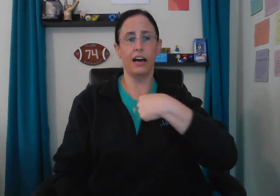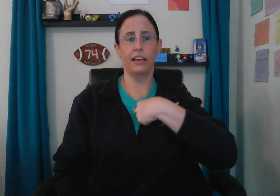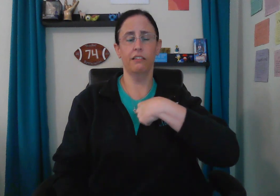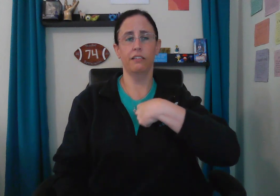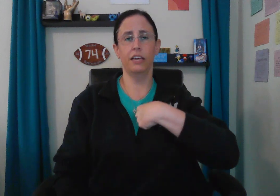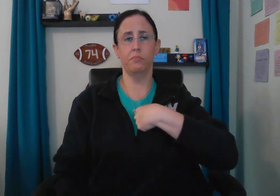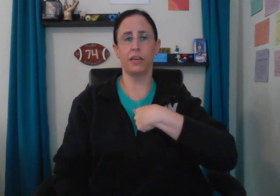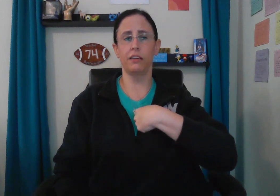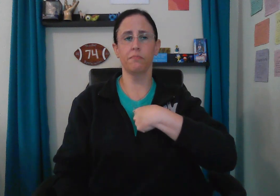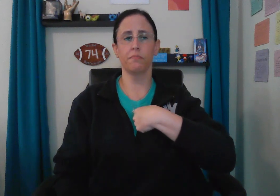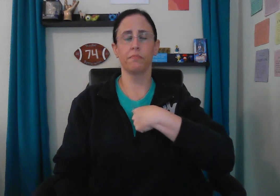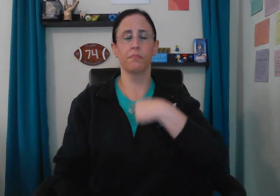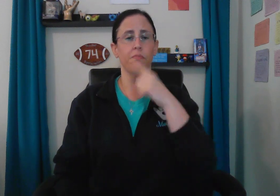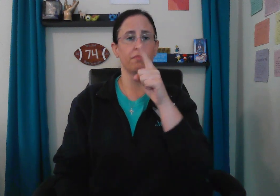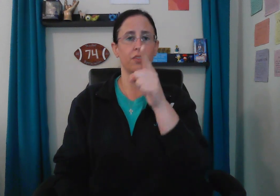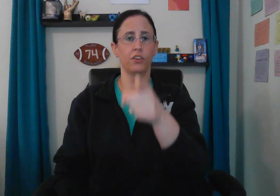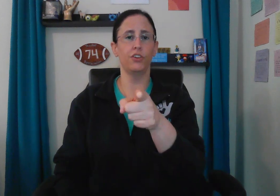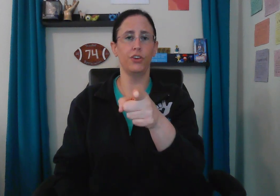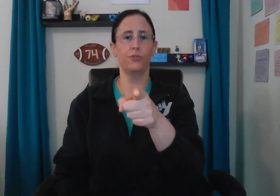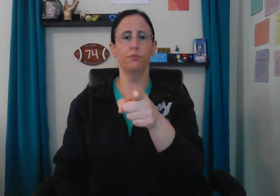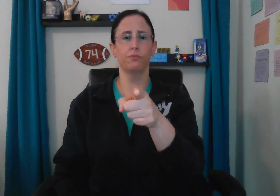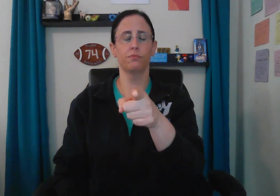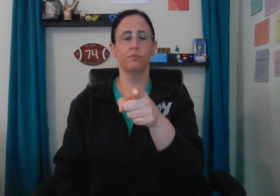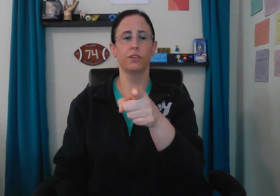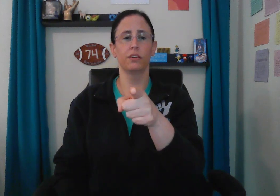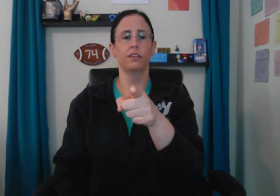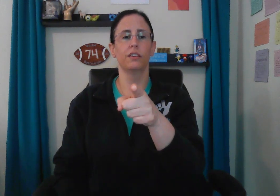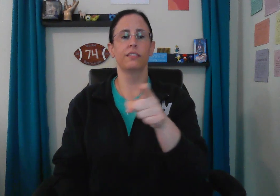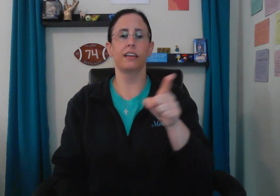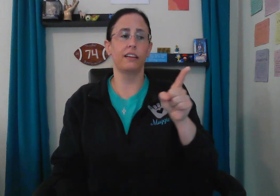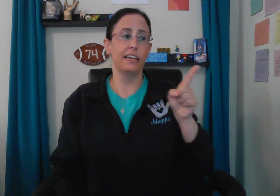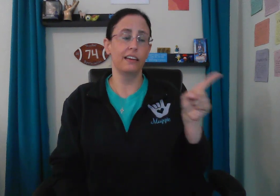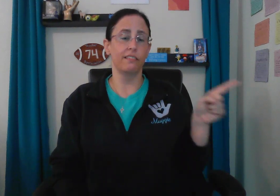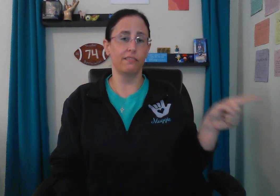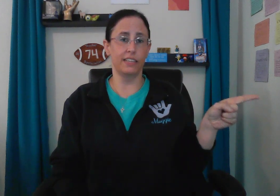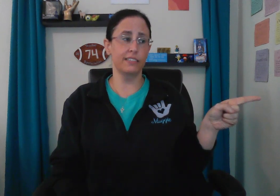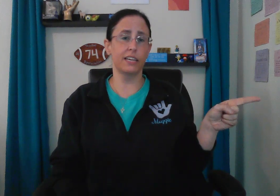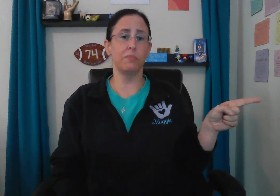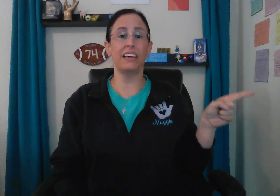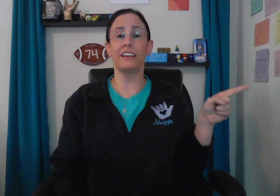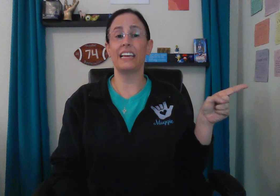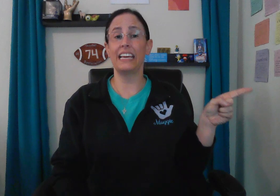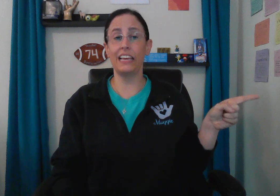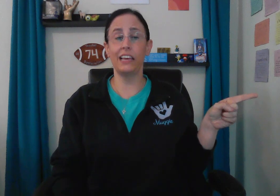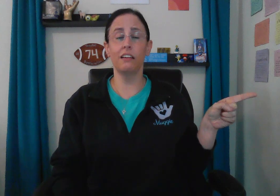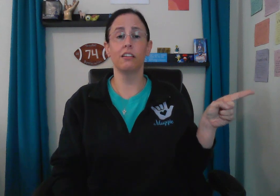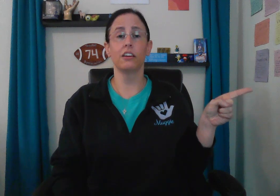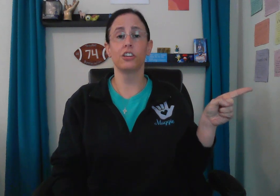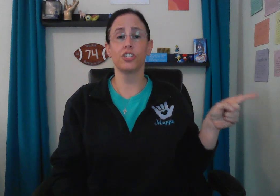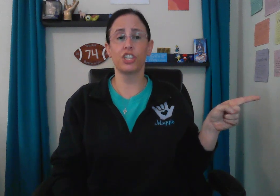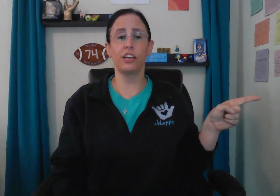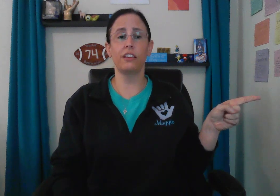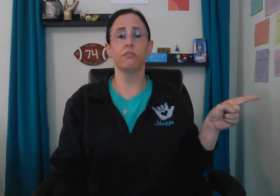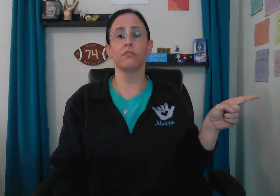I and me, you, then this can mean he, she,